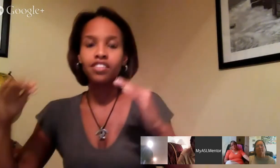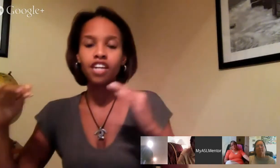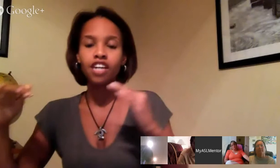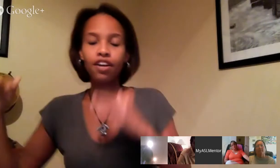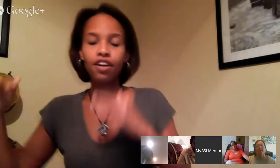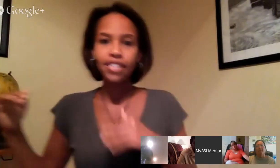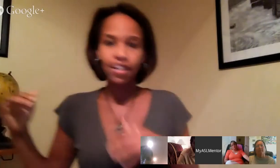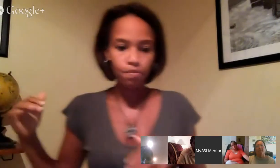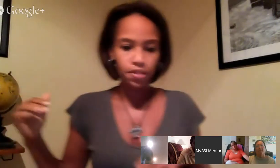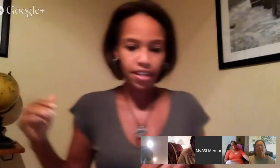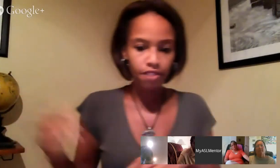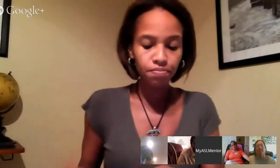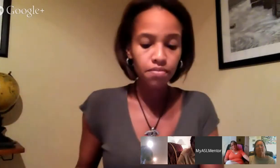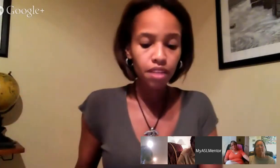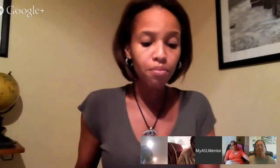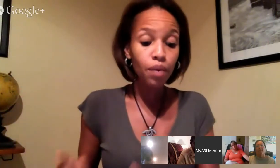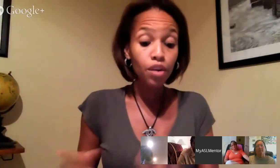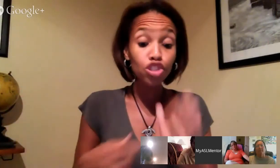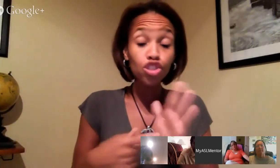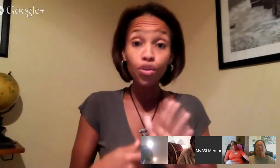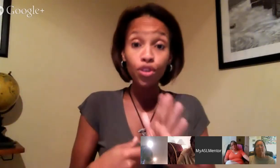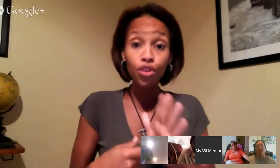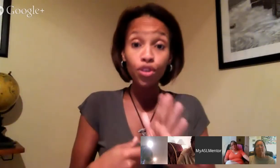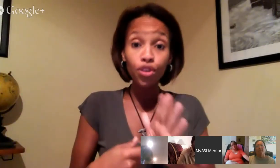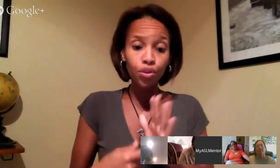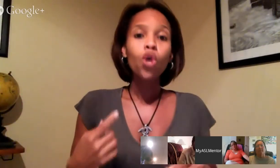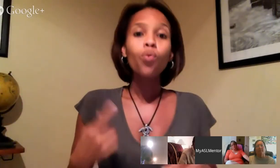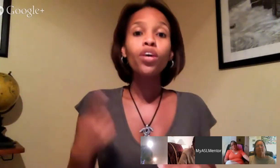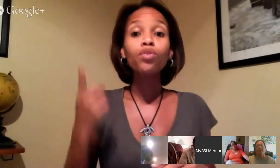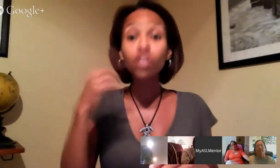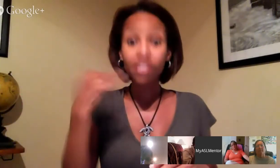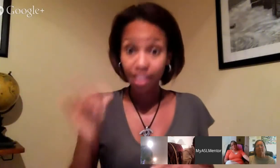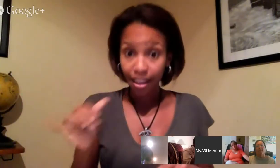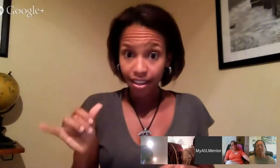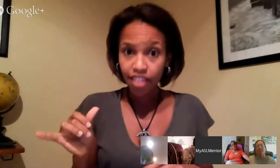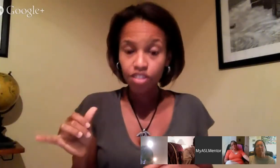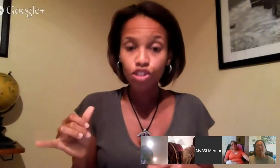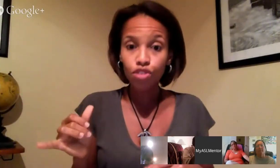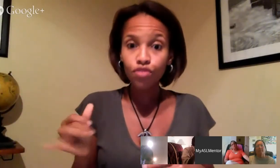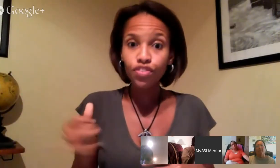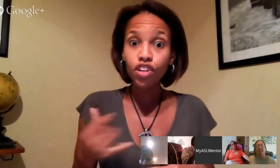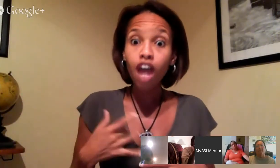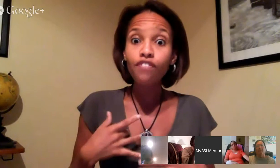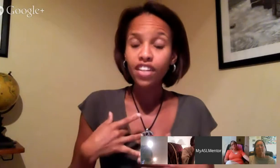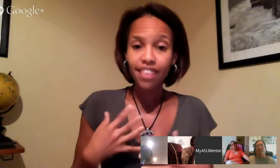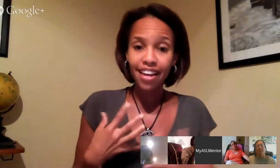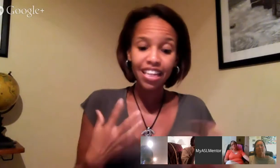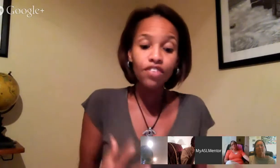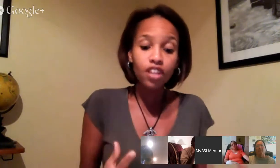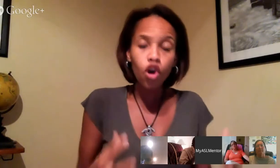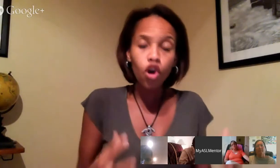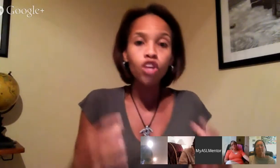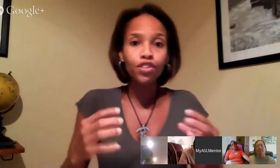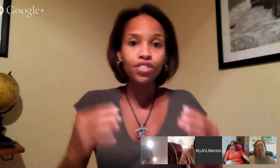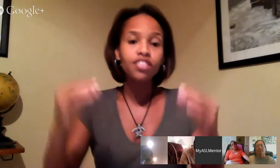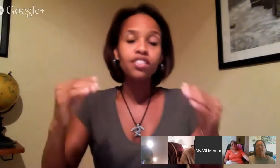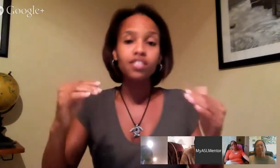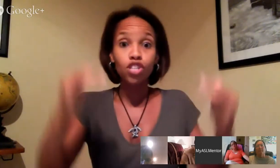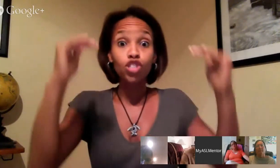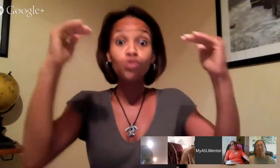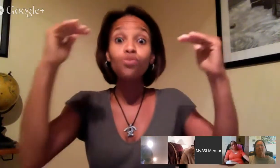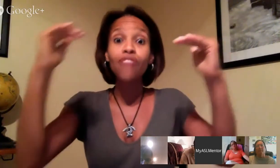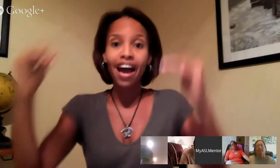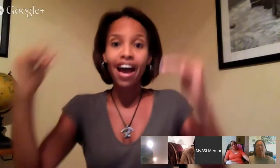Up and down, up and down, up and down. But I want to show you what it looks like and to feel confident that even if all of your